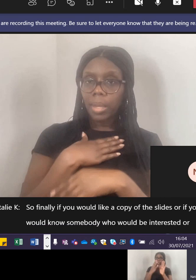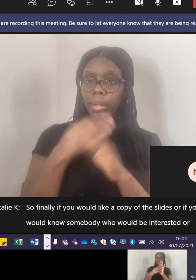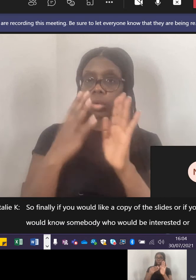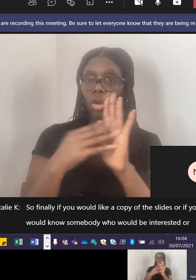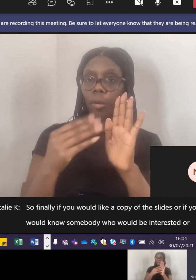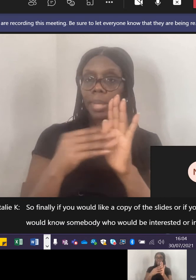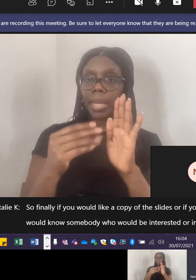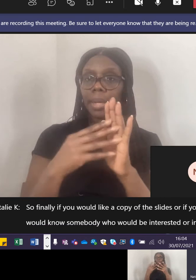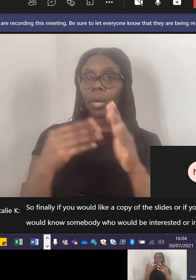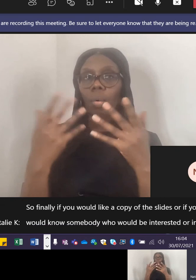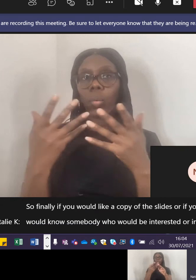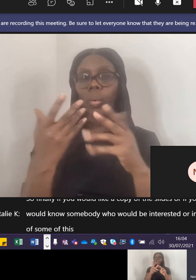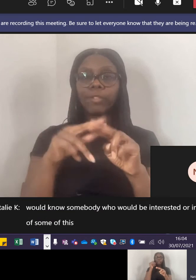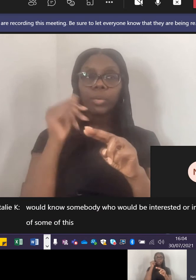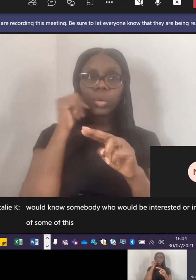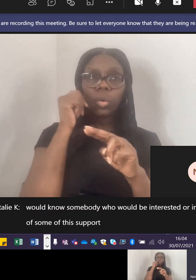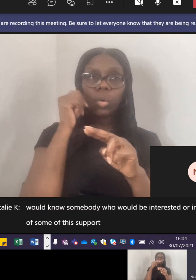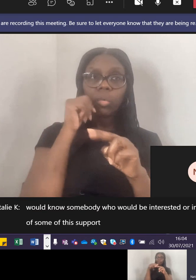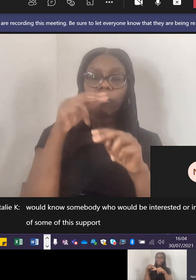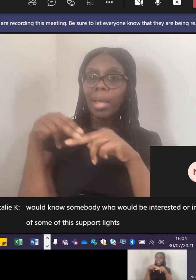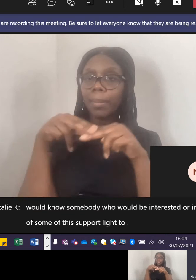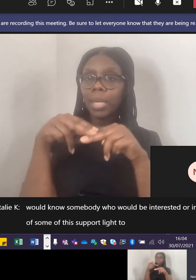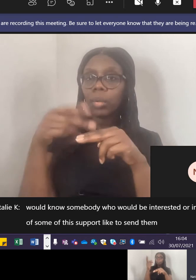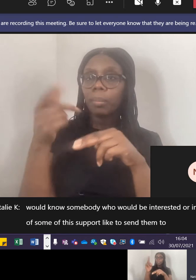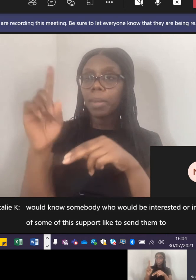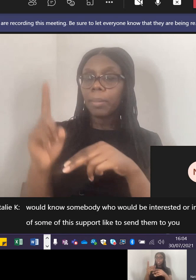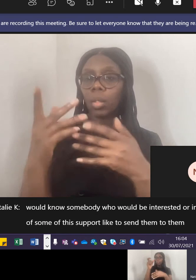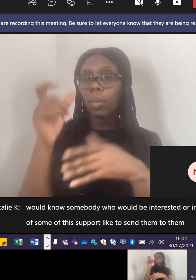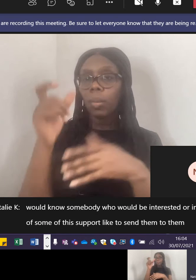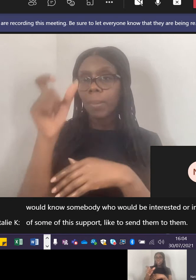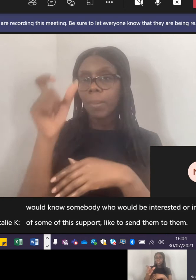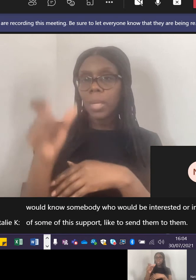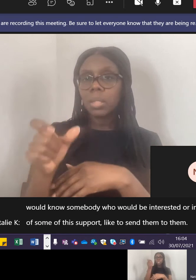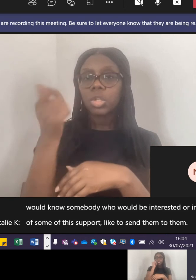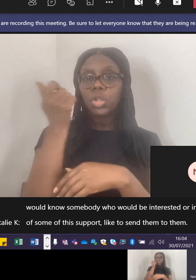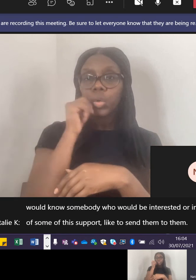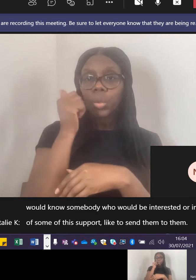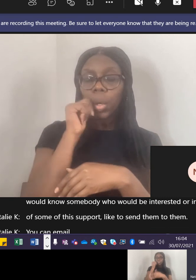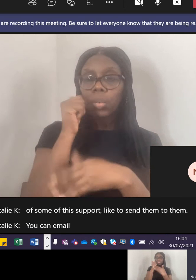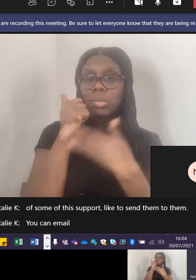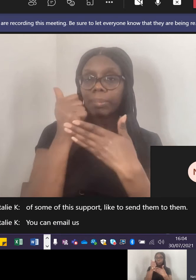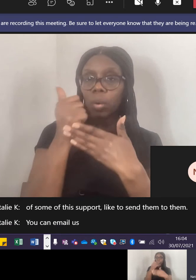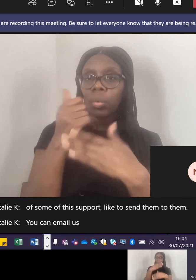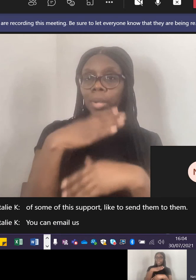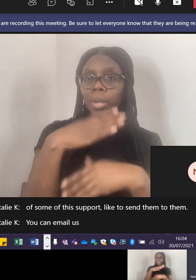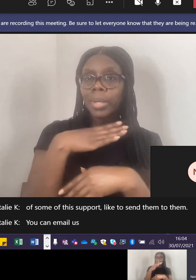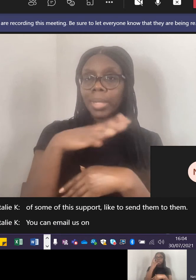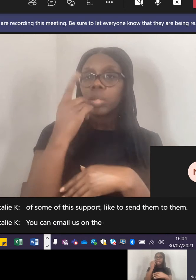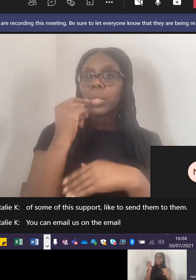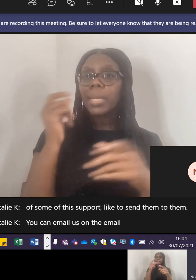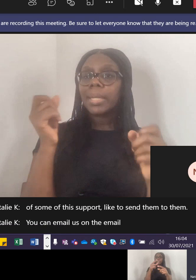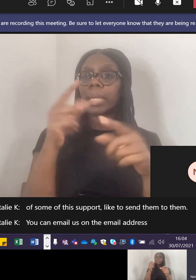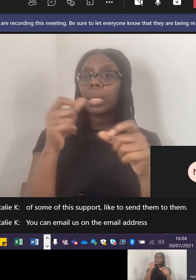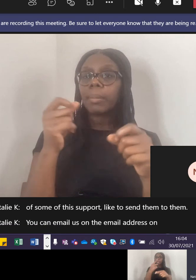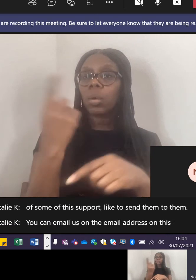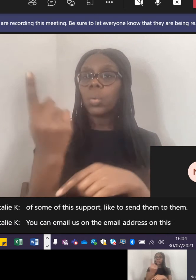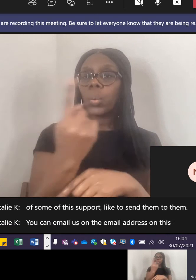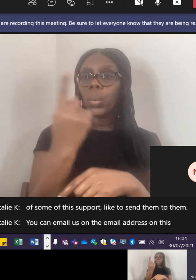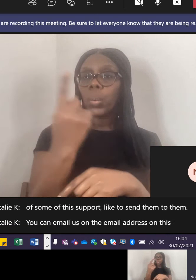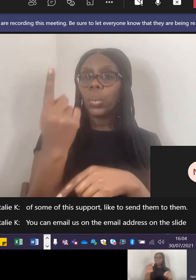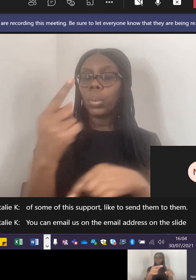in need of some of this support and like to send them to them, you can email us on the email address on the